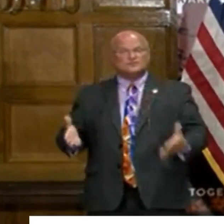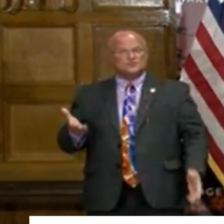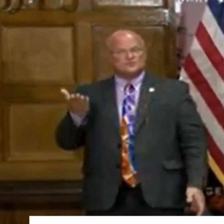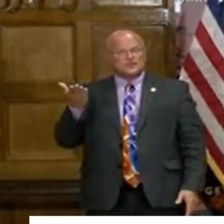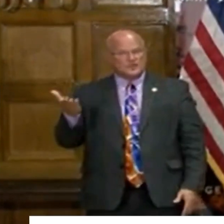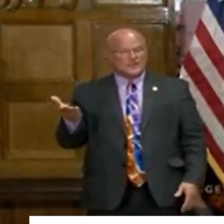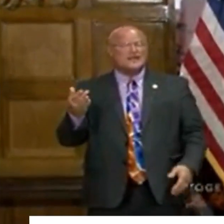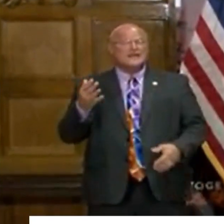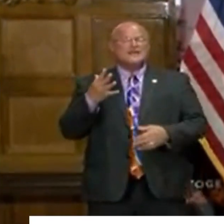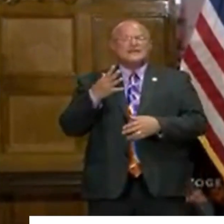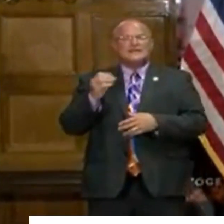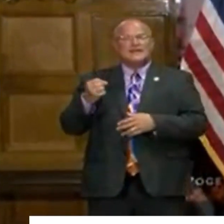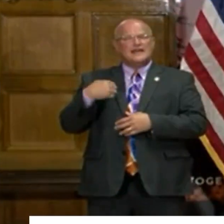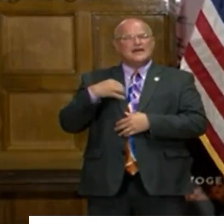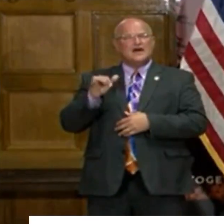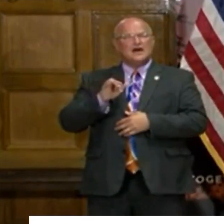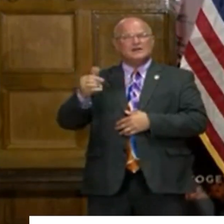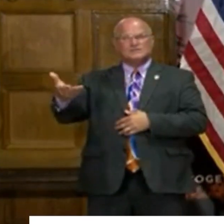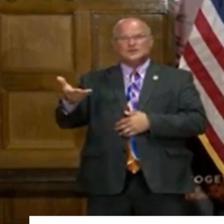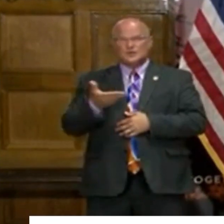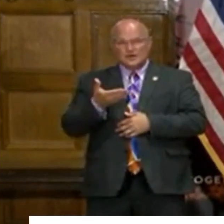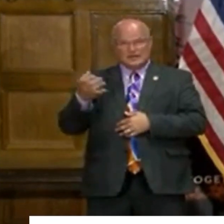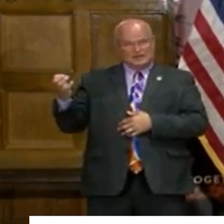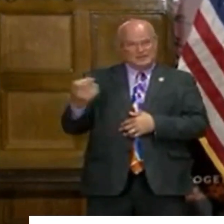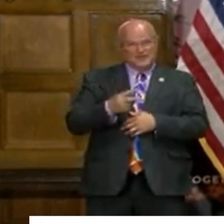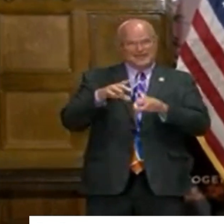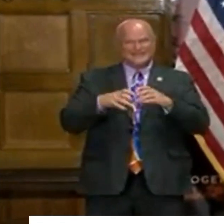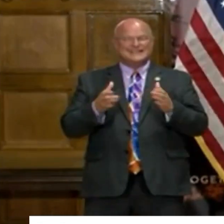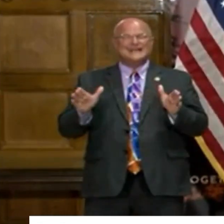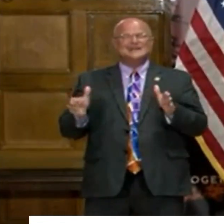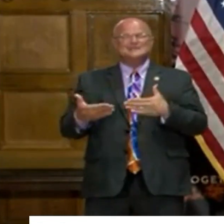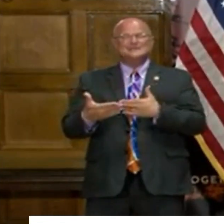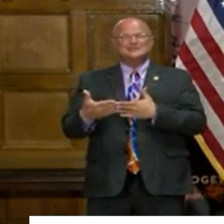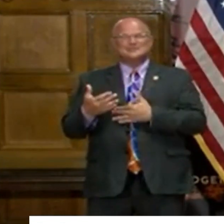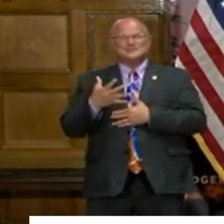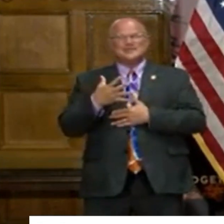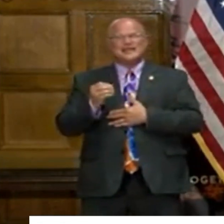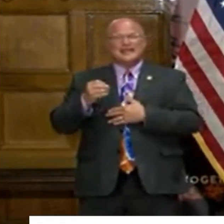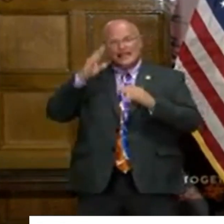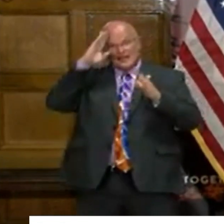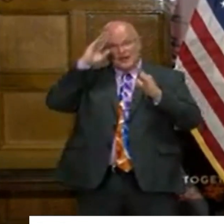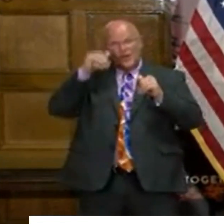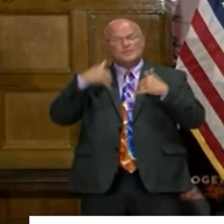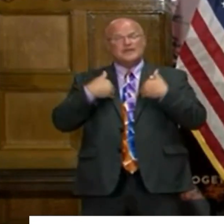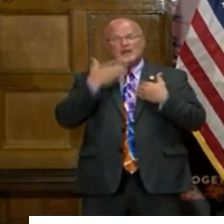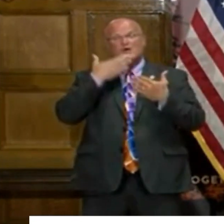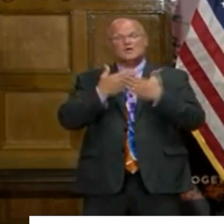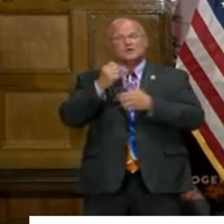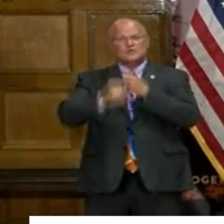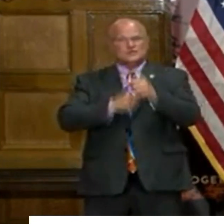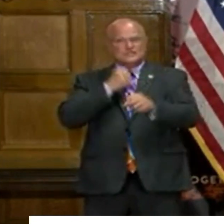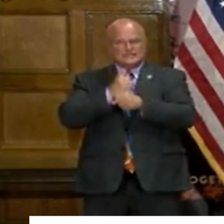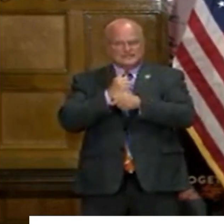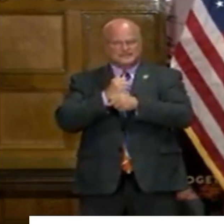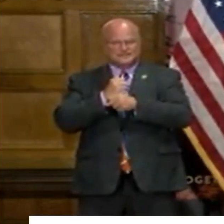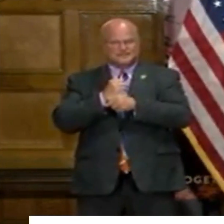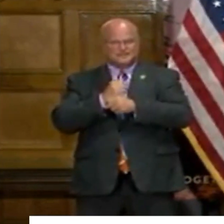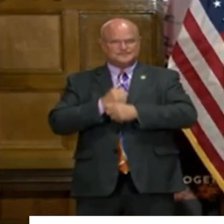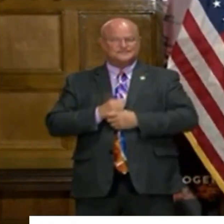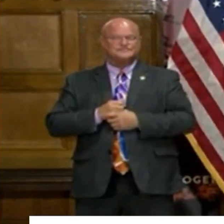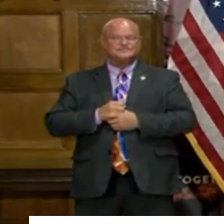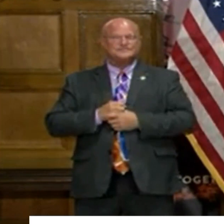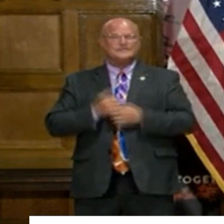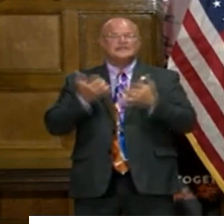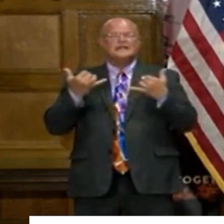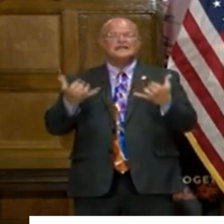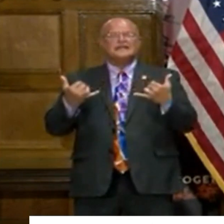there, and I also welcome them back to the classroom and hope that they have a good year in education.